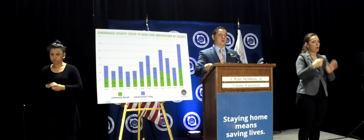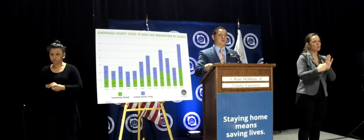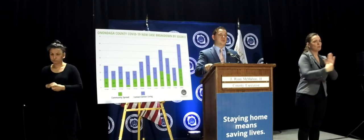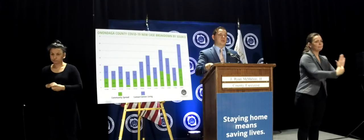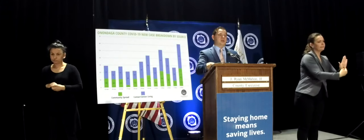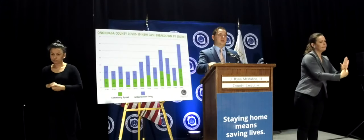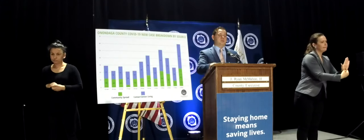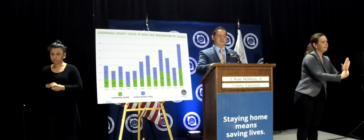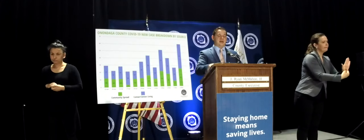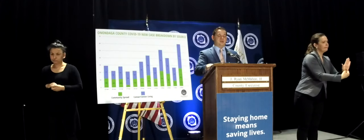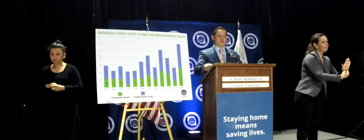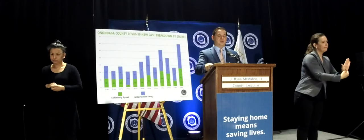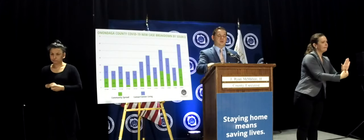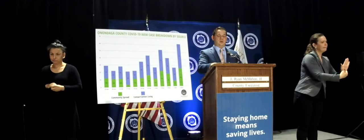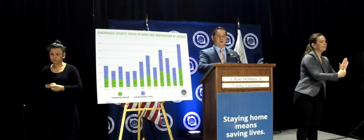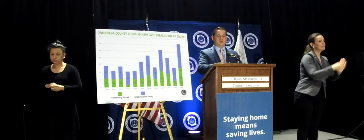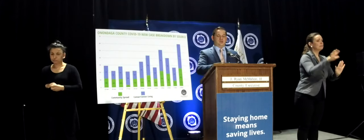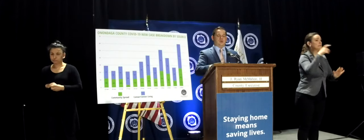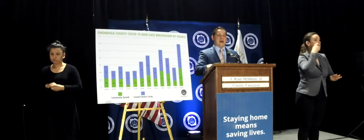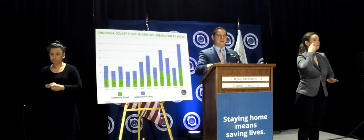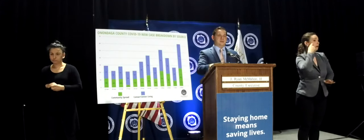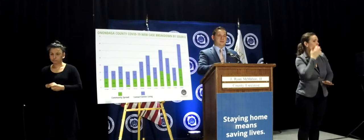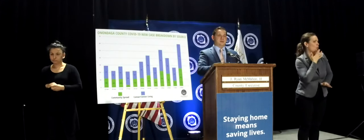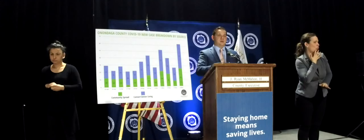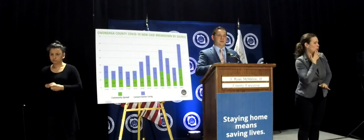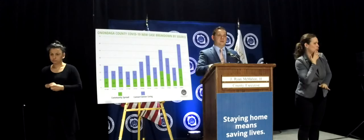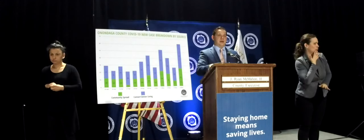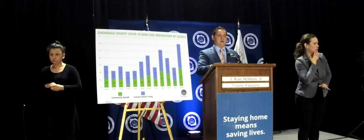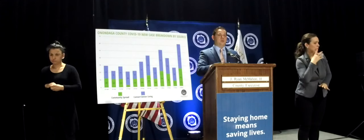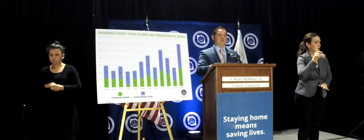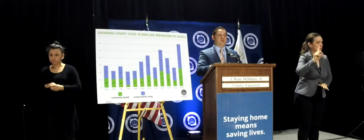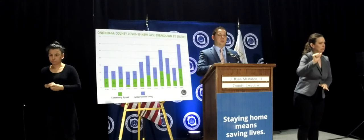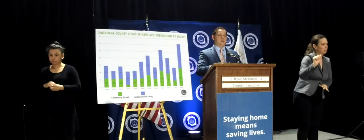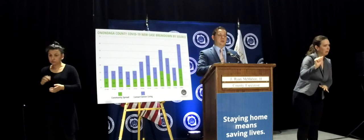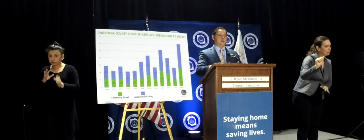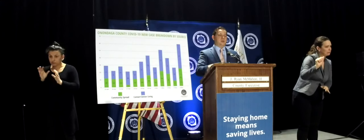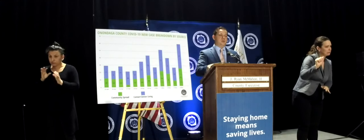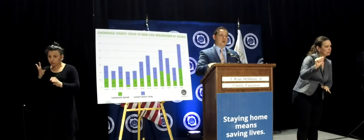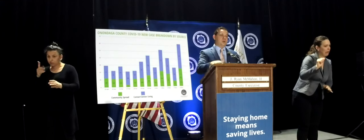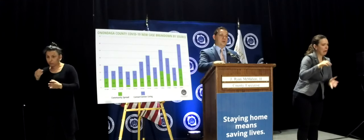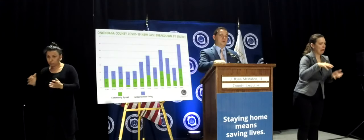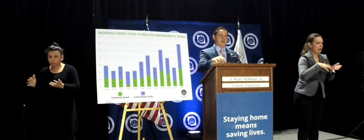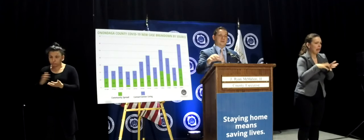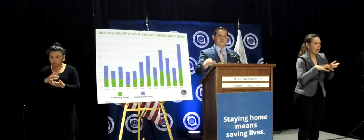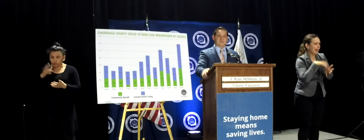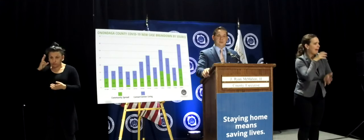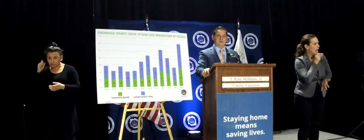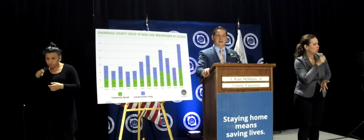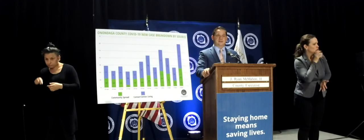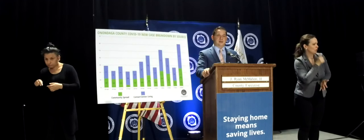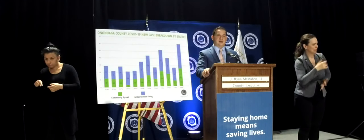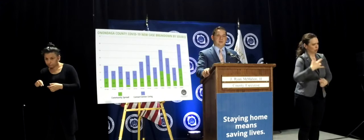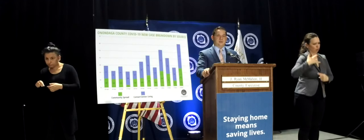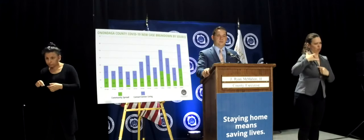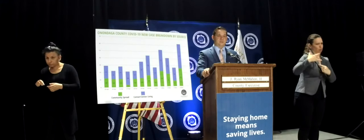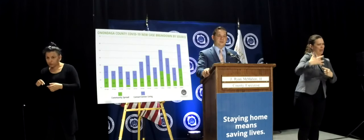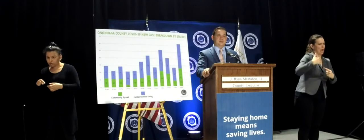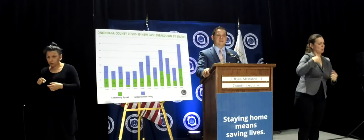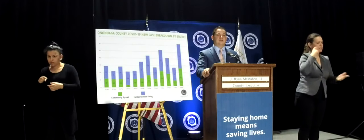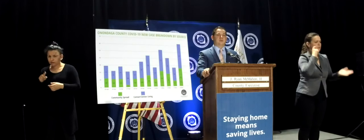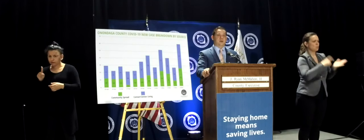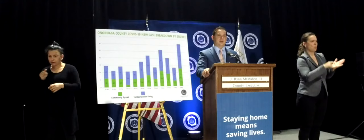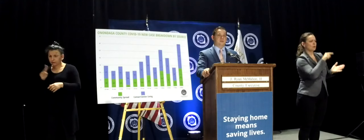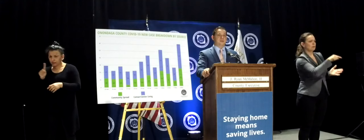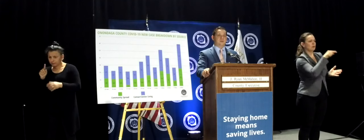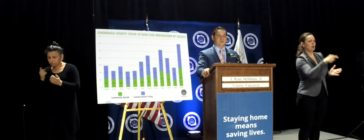demographics where you're seeing potential trends that could be troubling, you go and you go test, and you test in that neighborhood, and you